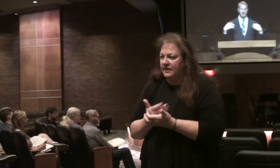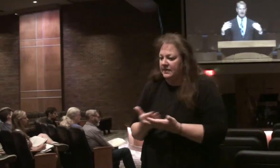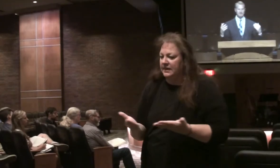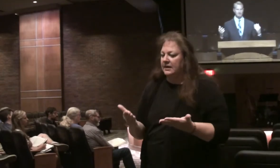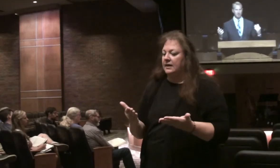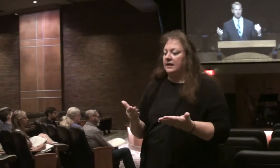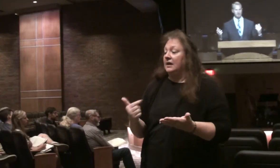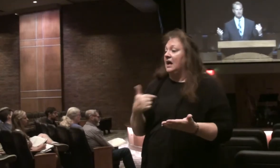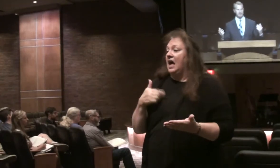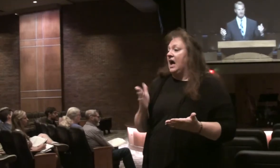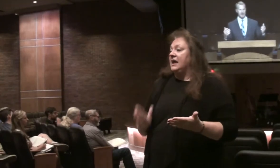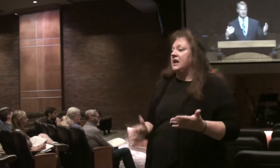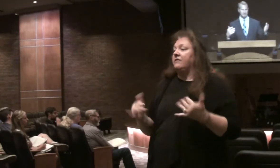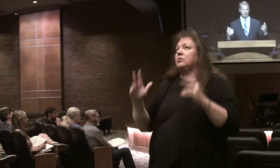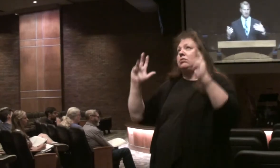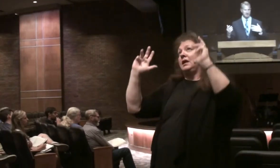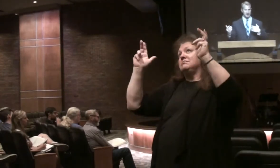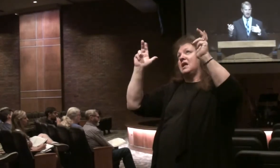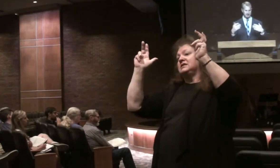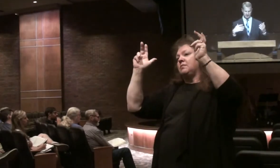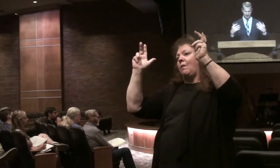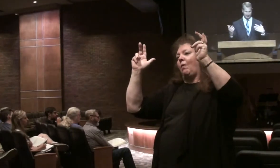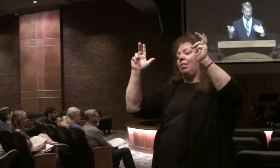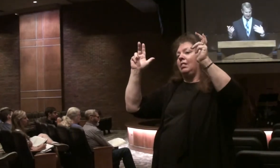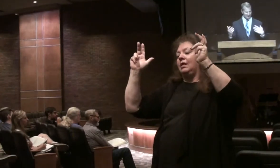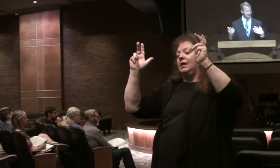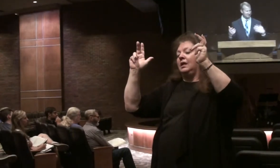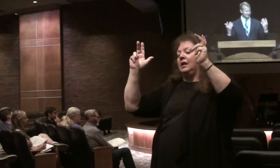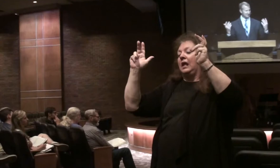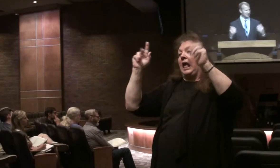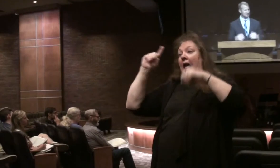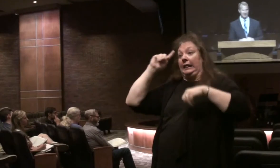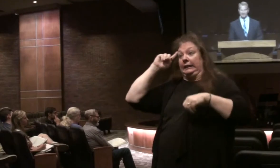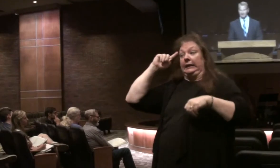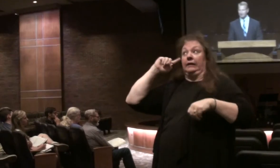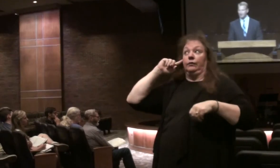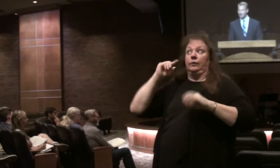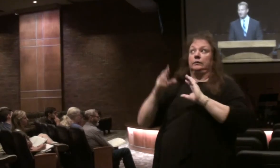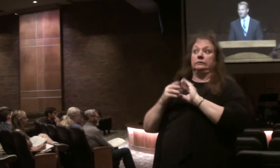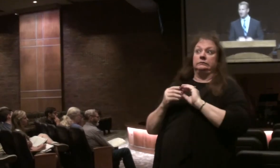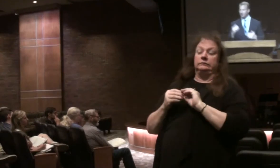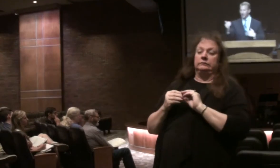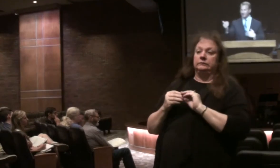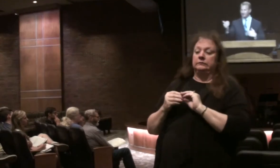never played basketball, but in basketball they say, I think at least I've heard them say it, I